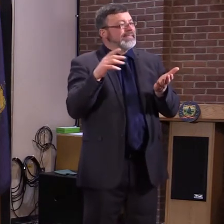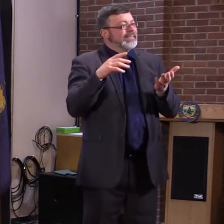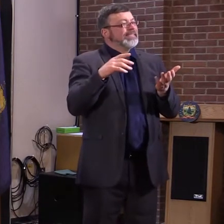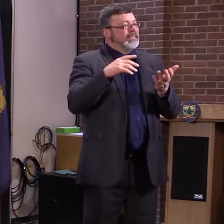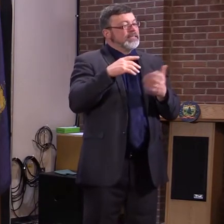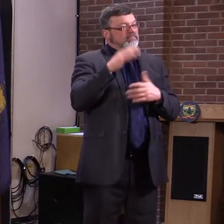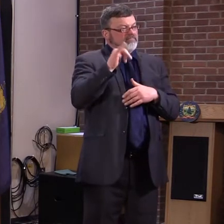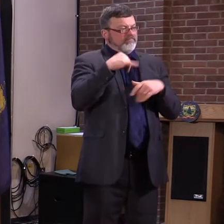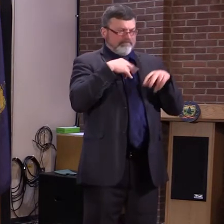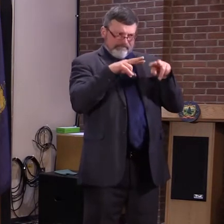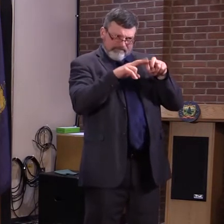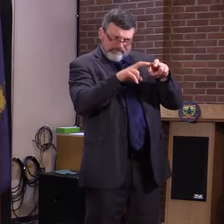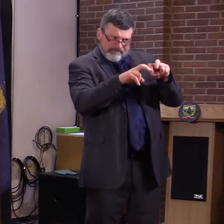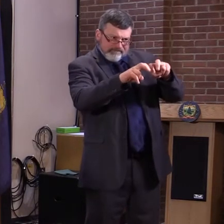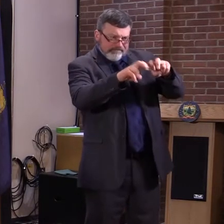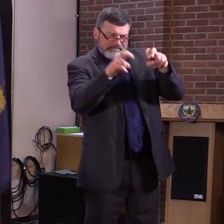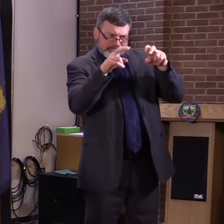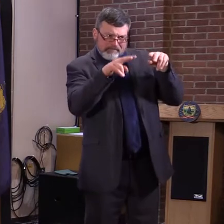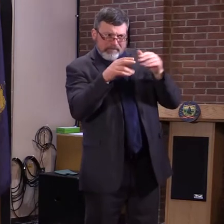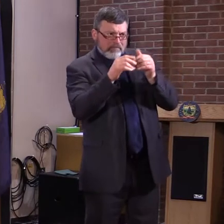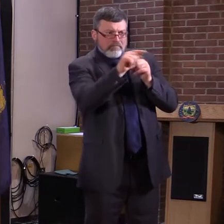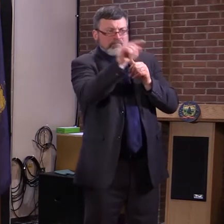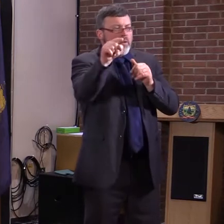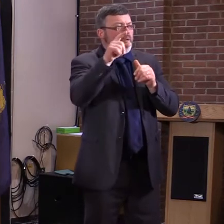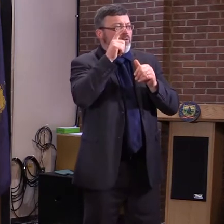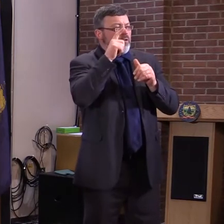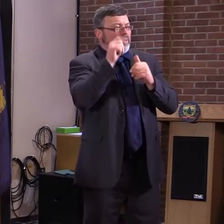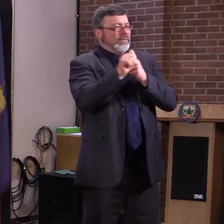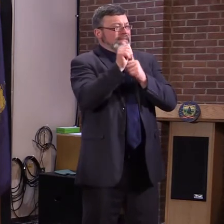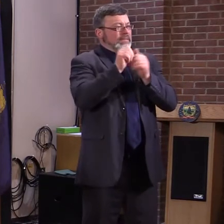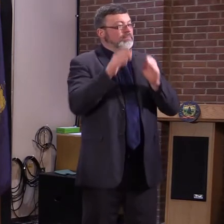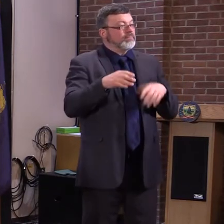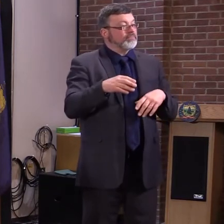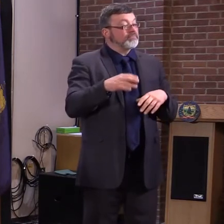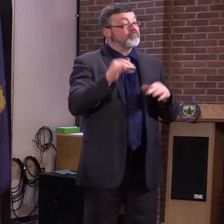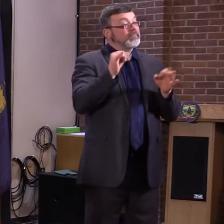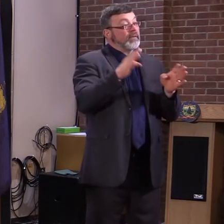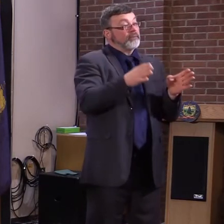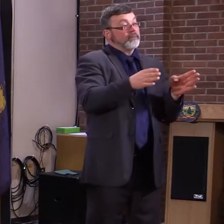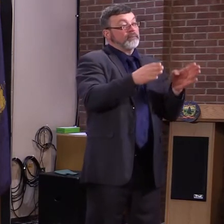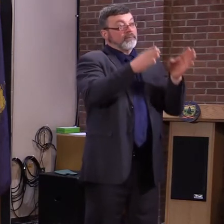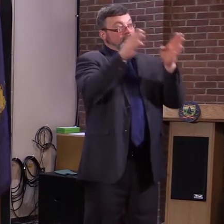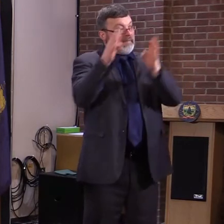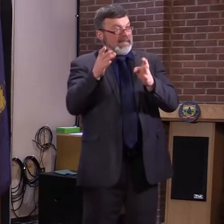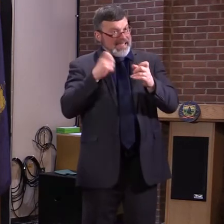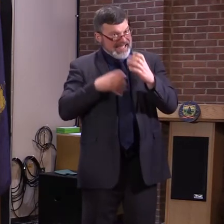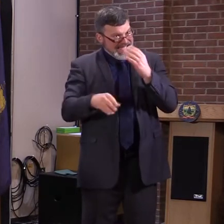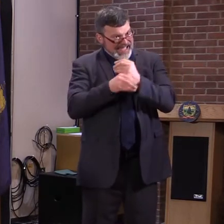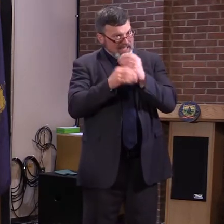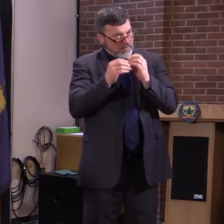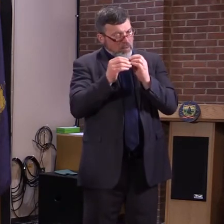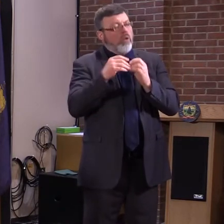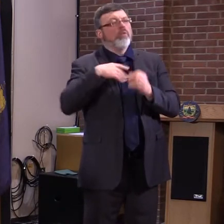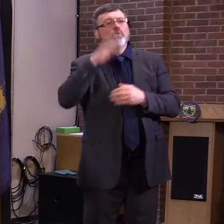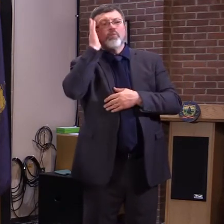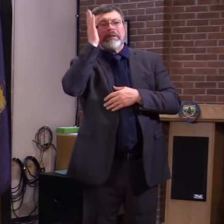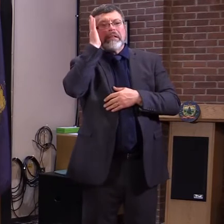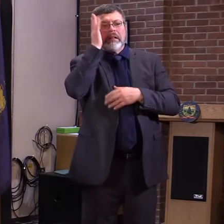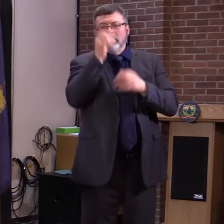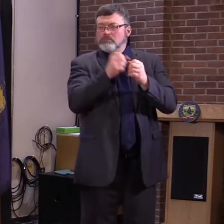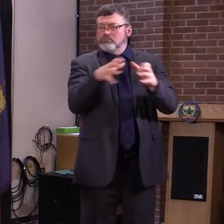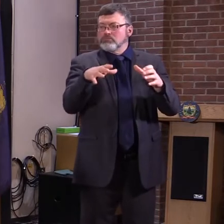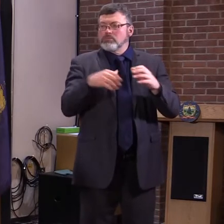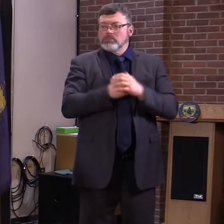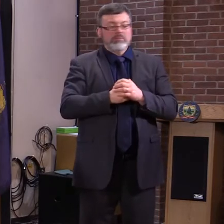team, if there are additional measures that we need to add directly related to COVID, we'll do that. But really, I think our goal will be to look longitudinally